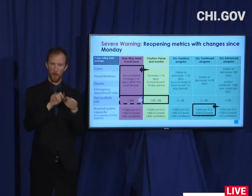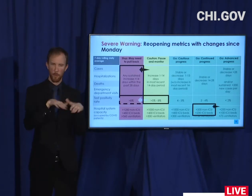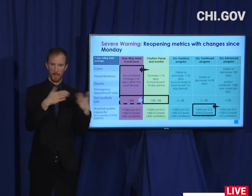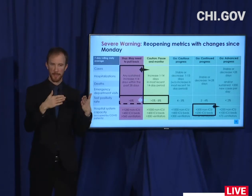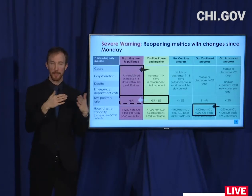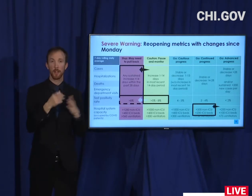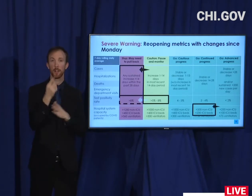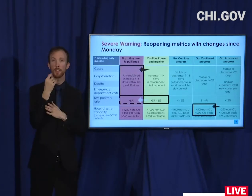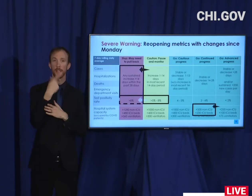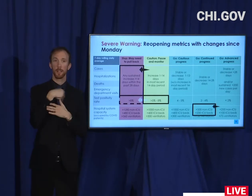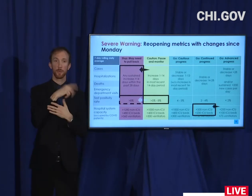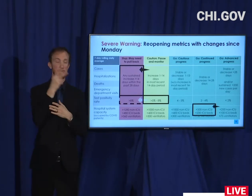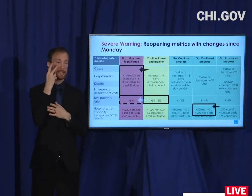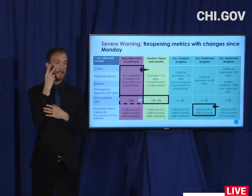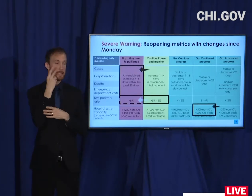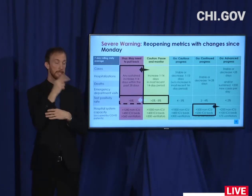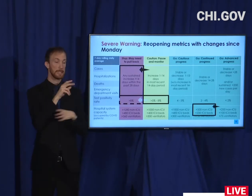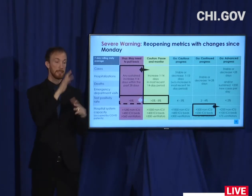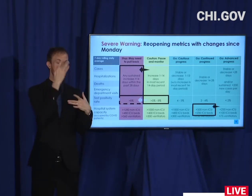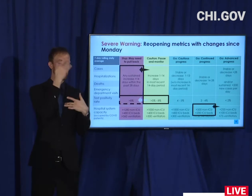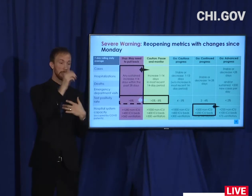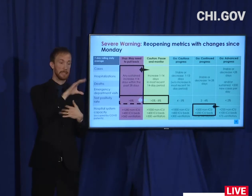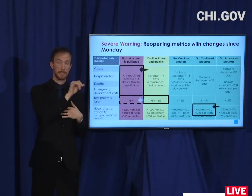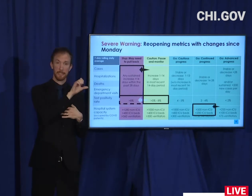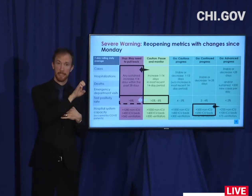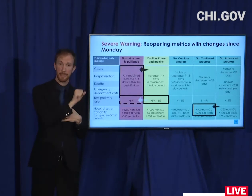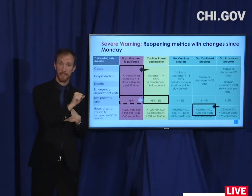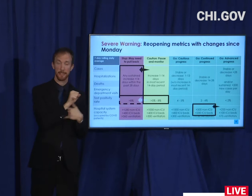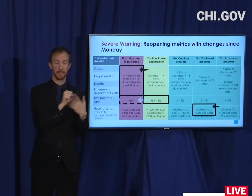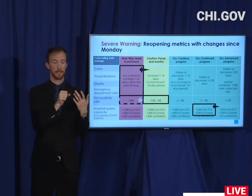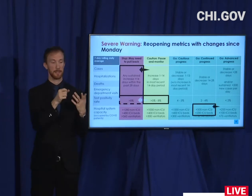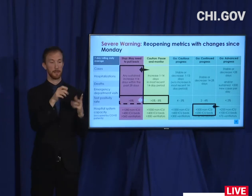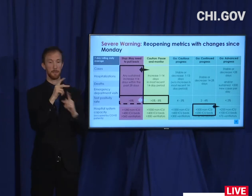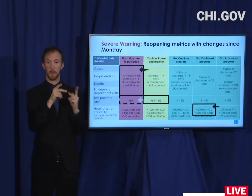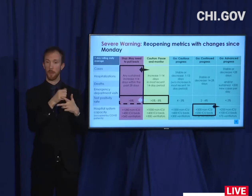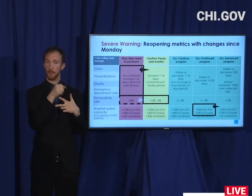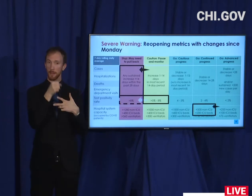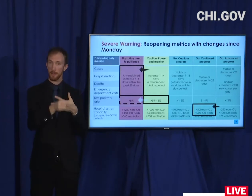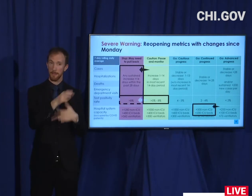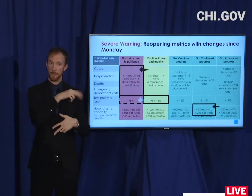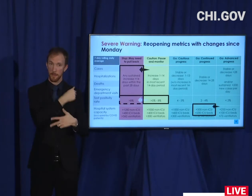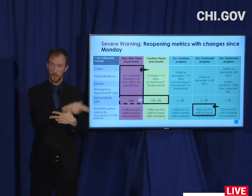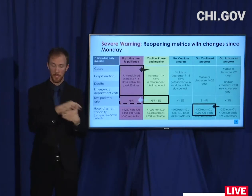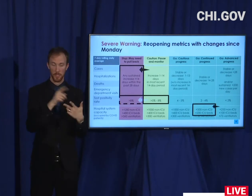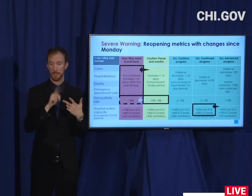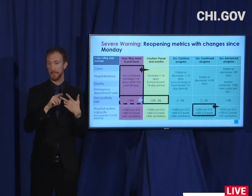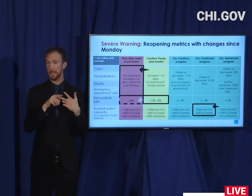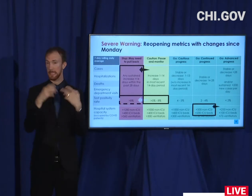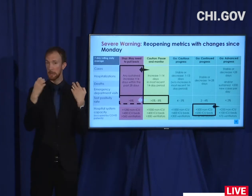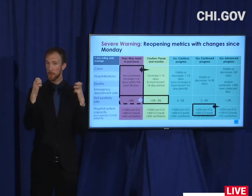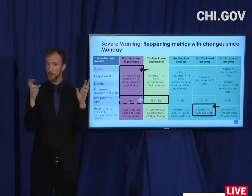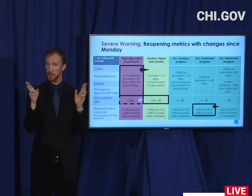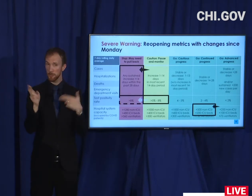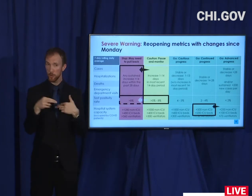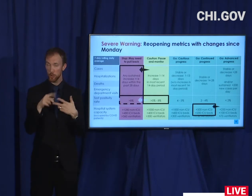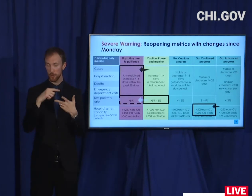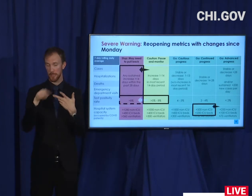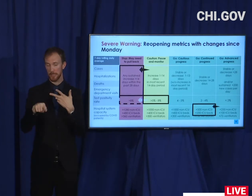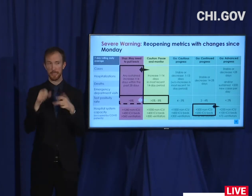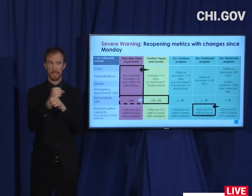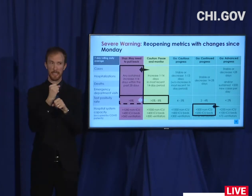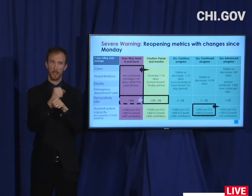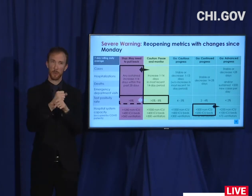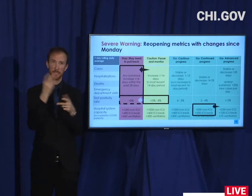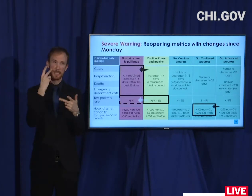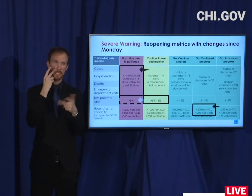and emergency department visits. And just a week and a half, 2 weeks ago, we were in green here. Everything was looking good. When